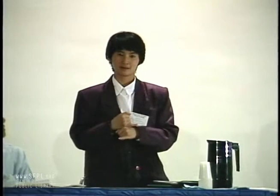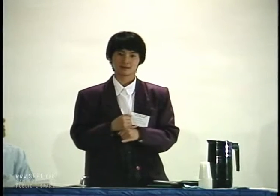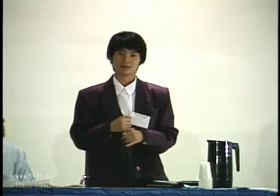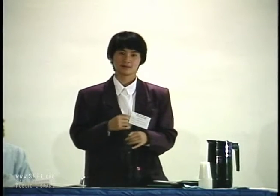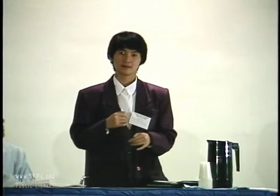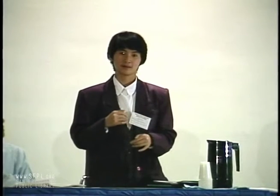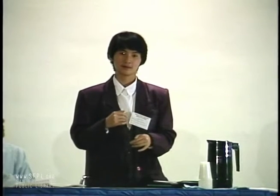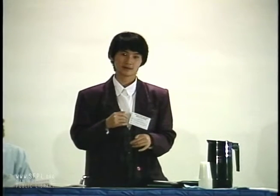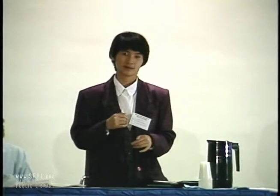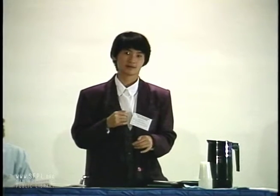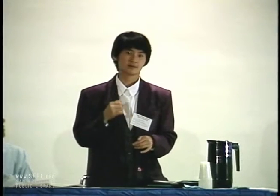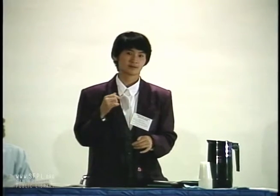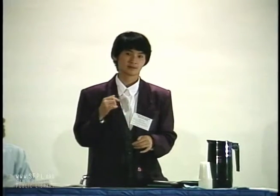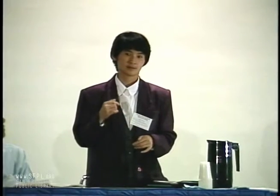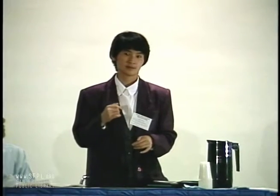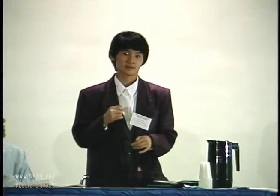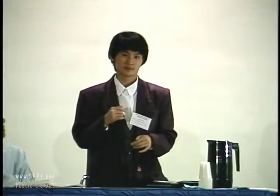And so the doctor labeled me hearing impaired.